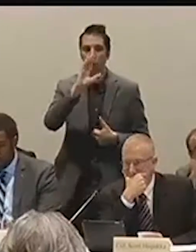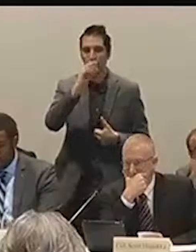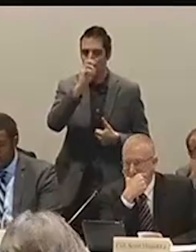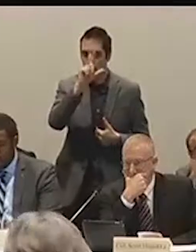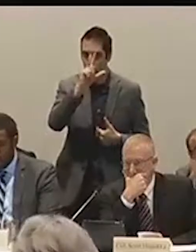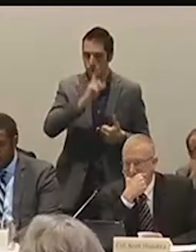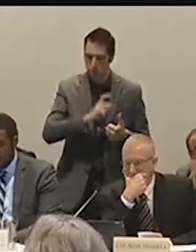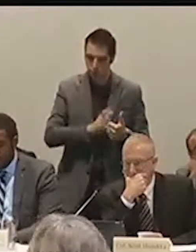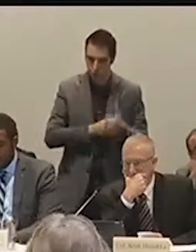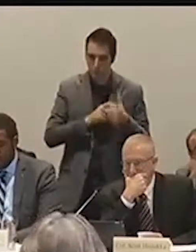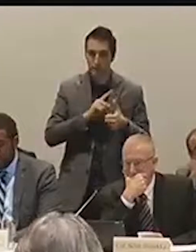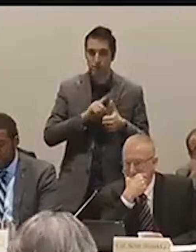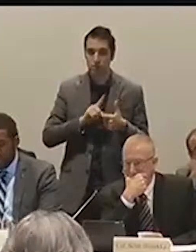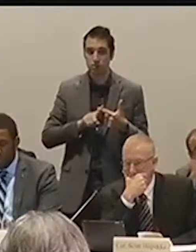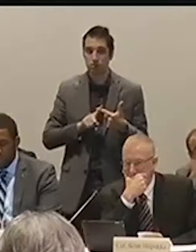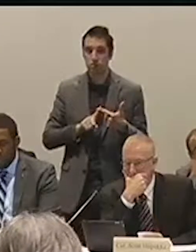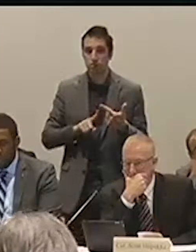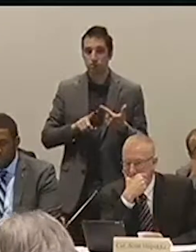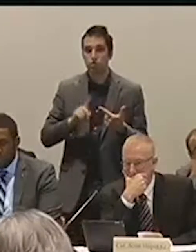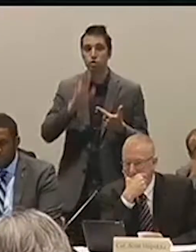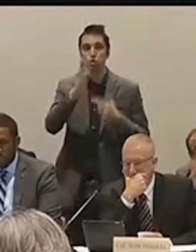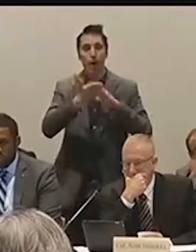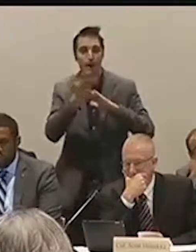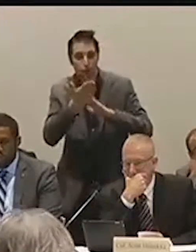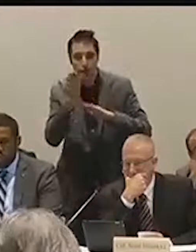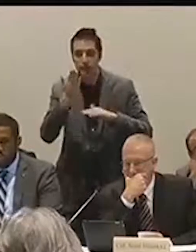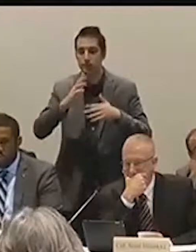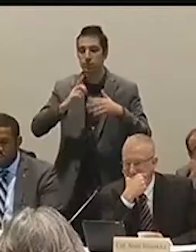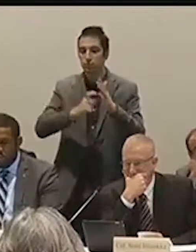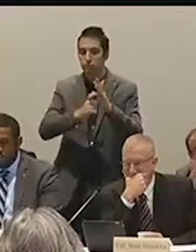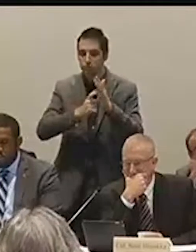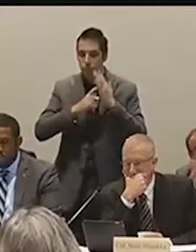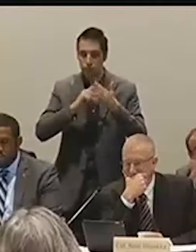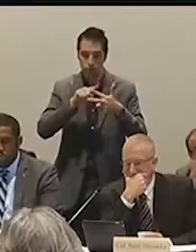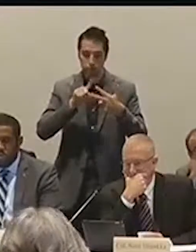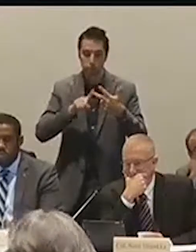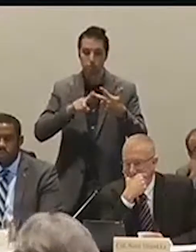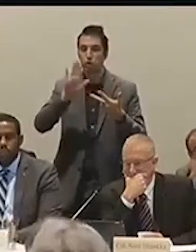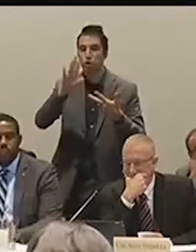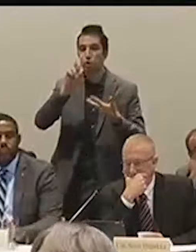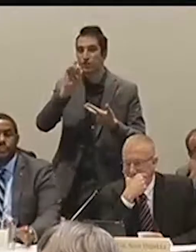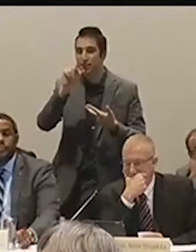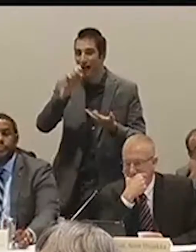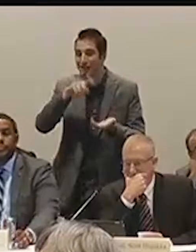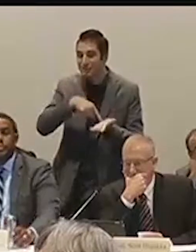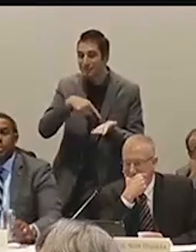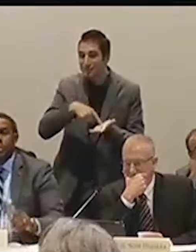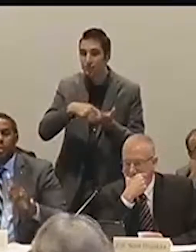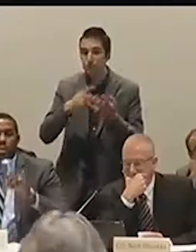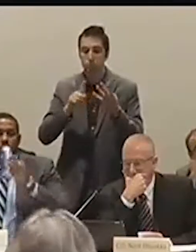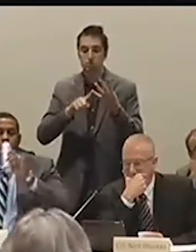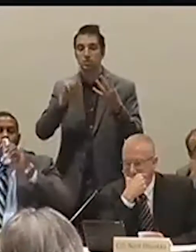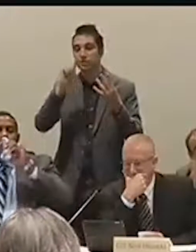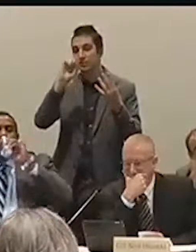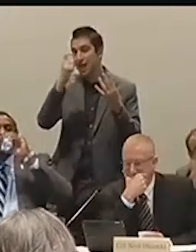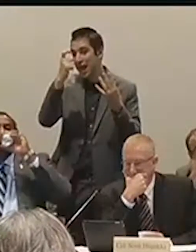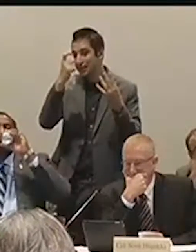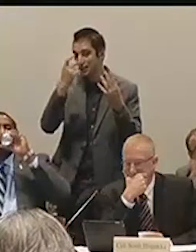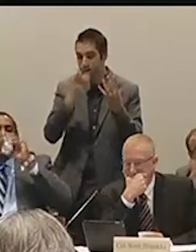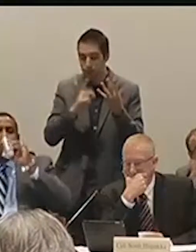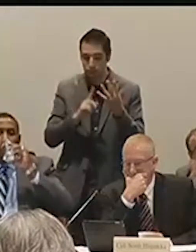expenditures, your annualized capital expenditures, your operating expenditures, your debt service, any tax equivalents you might pay,